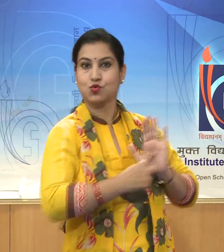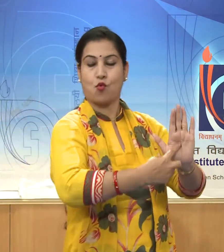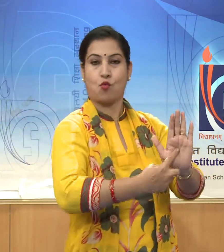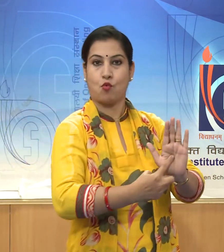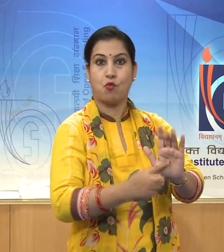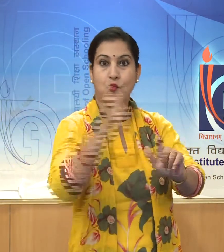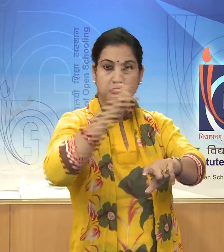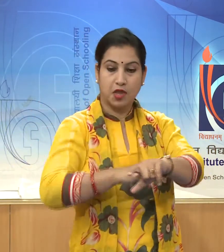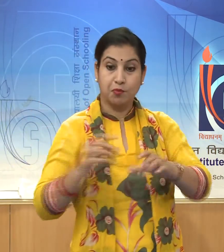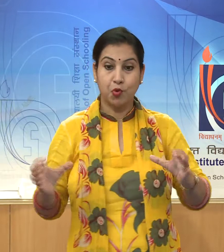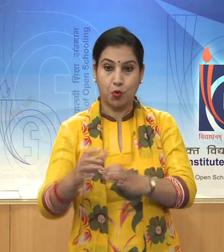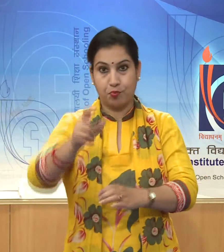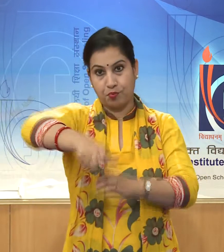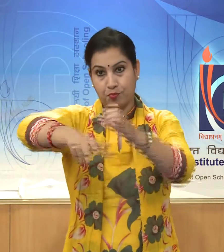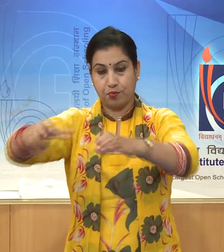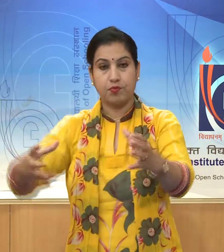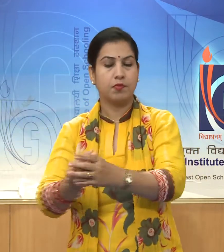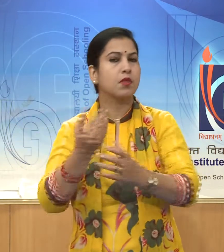group in